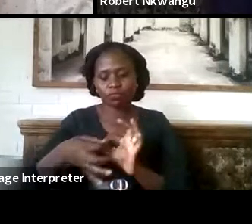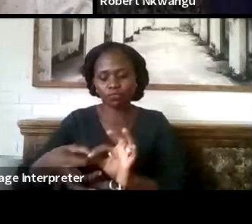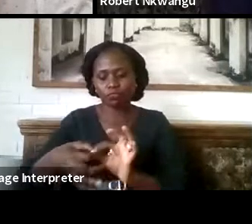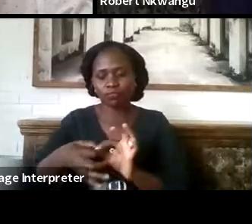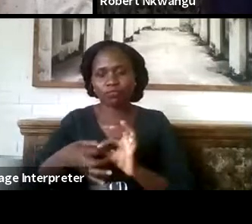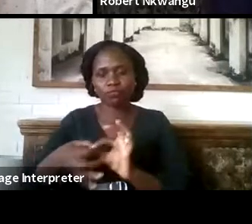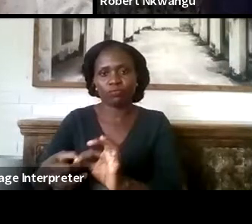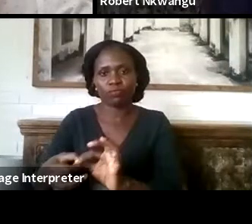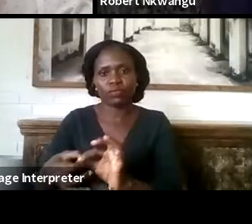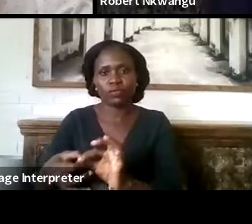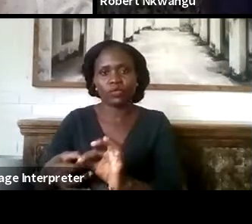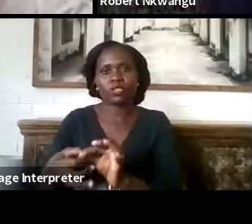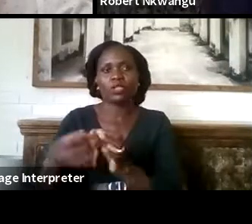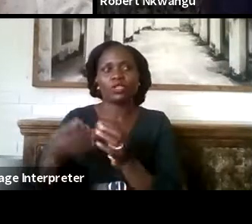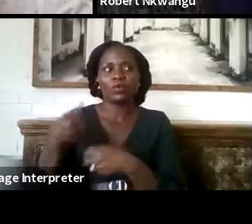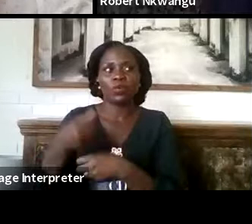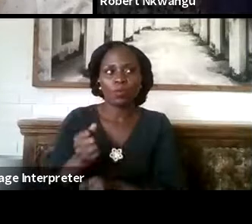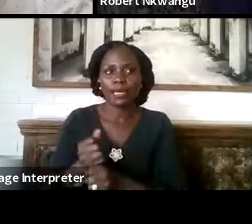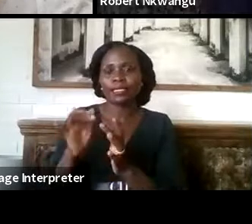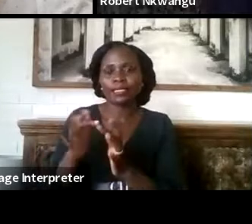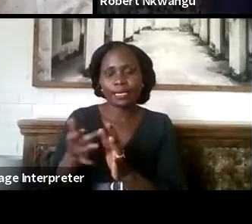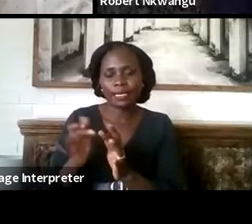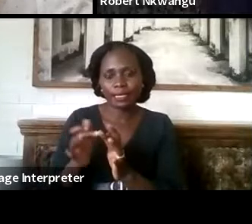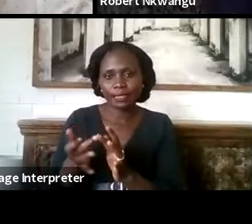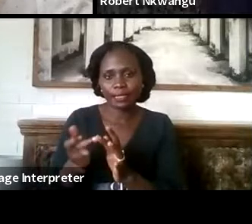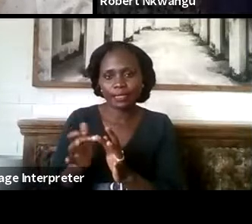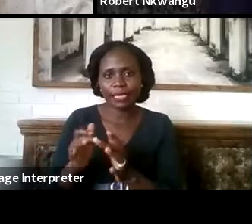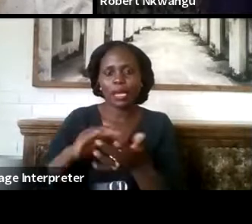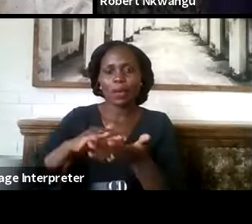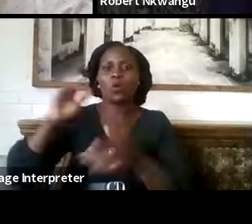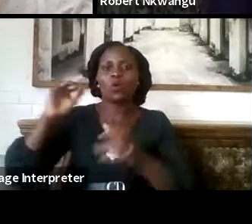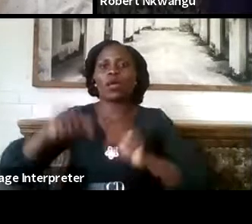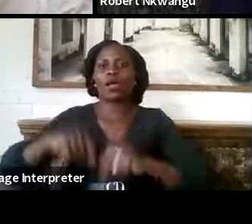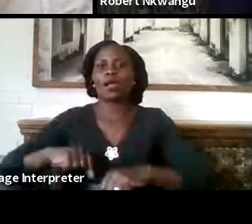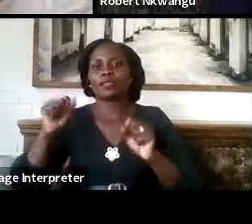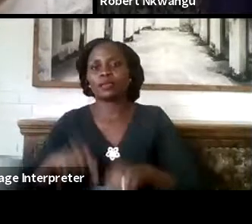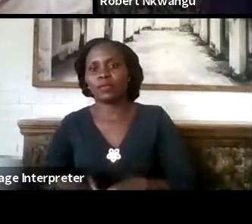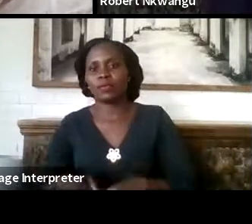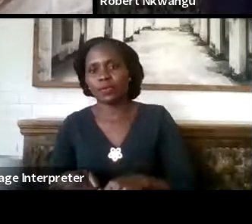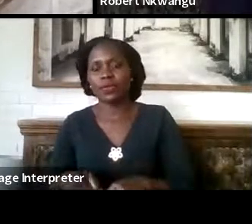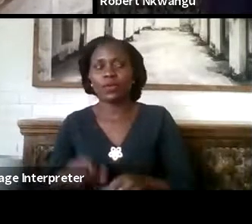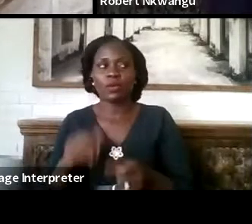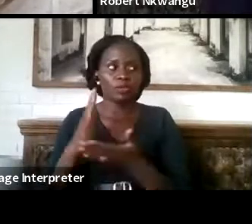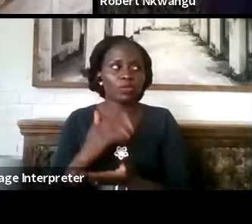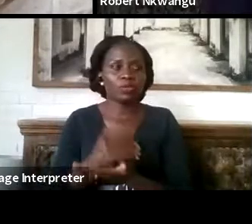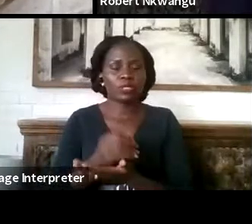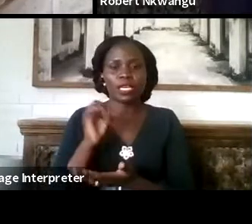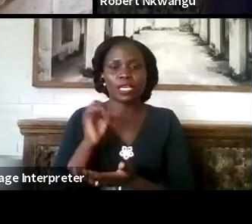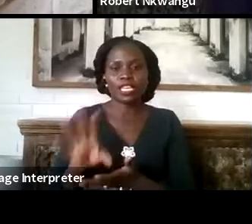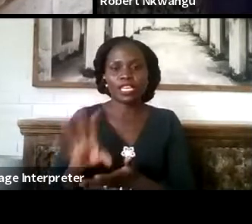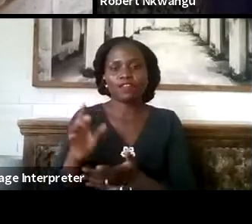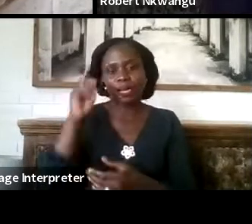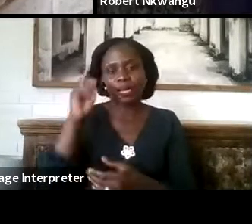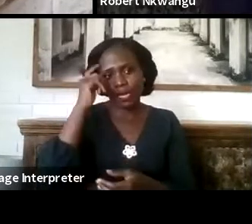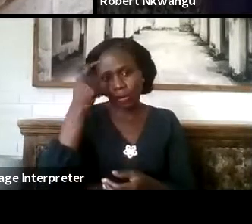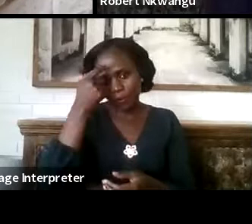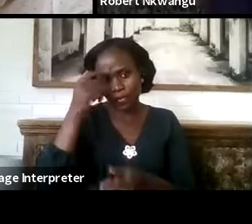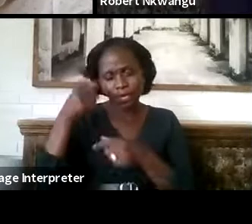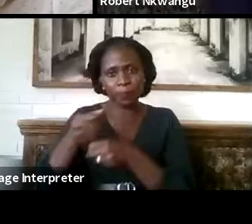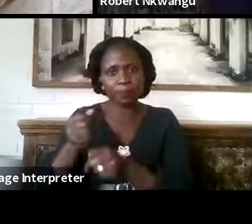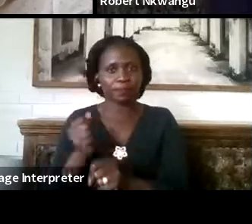internet more accessible, because if the government takes policies, it is at the political